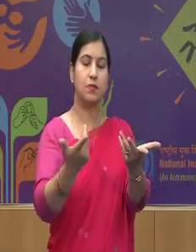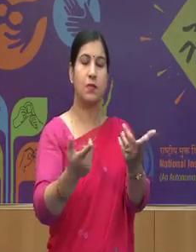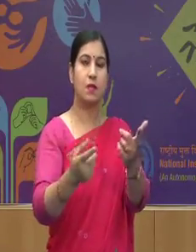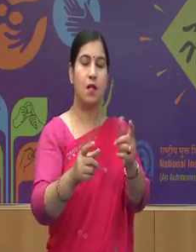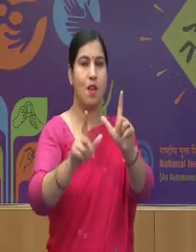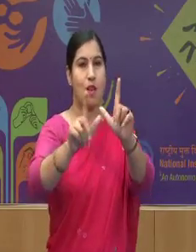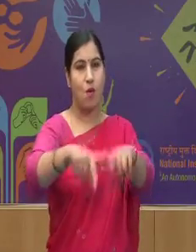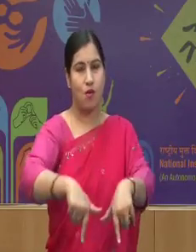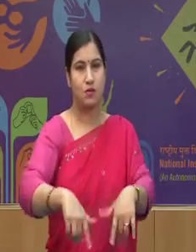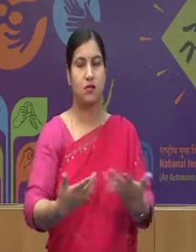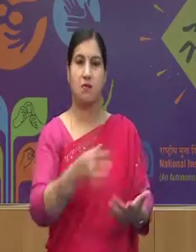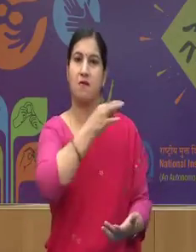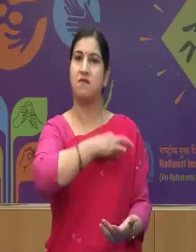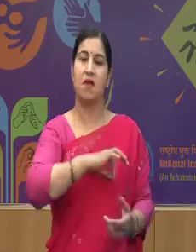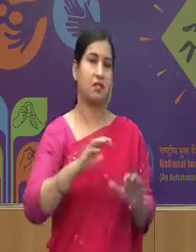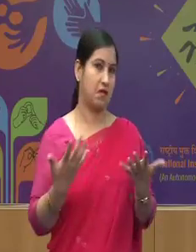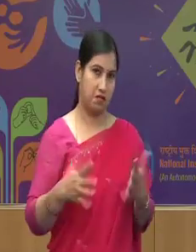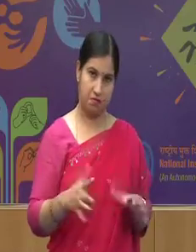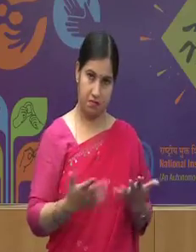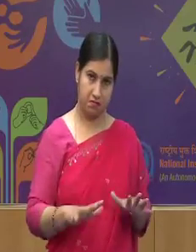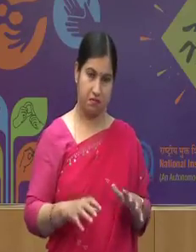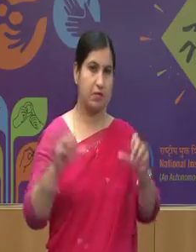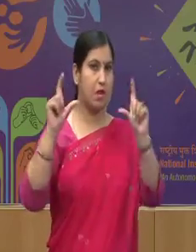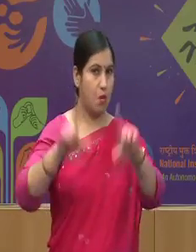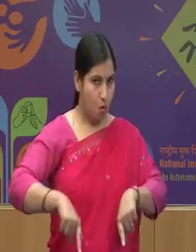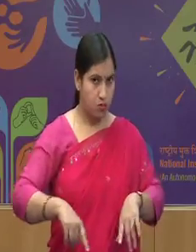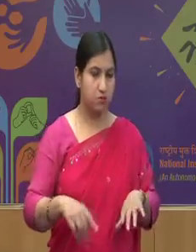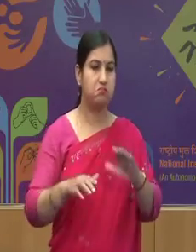but led to the outbreak of the Second World War.